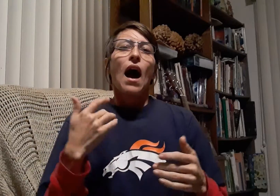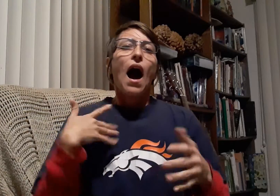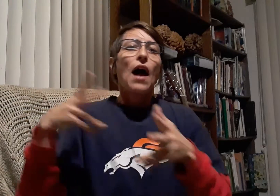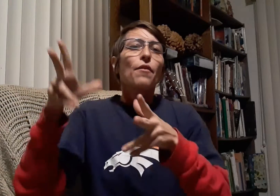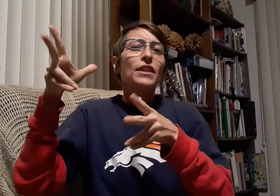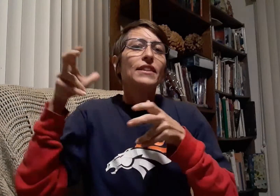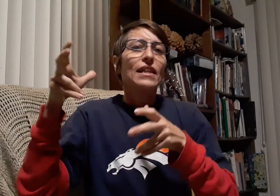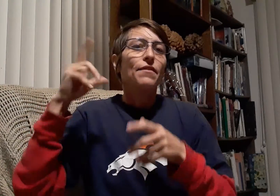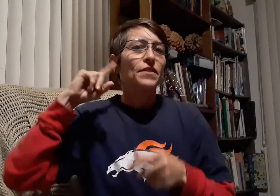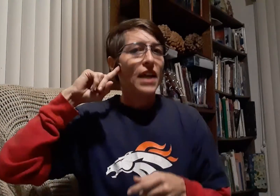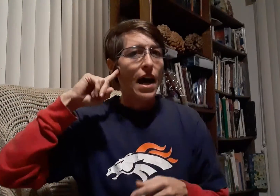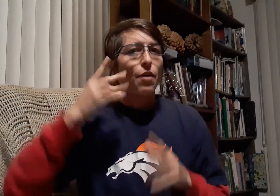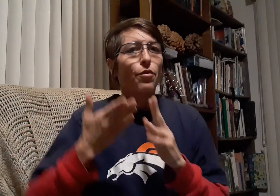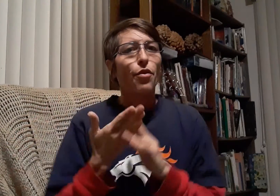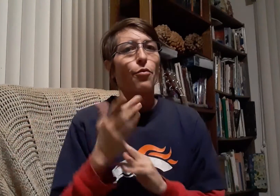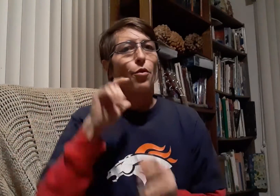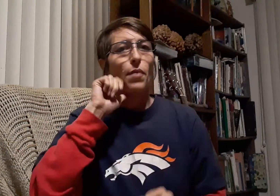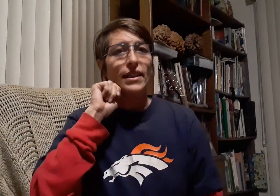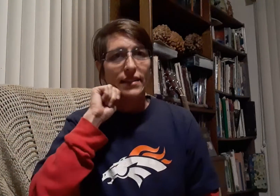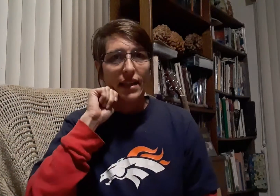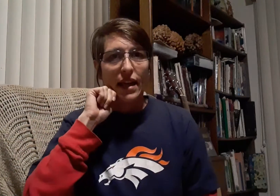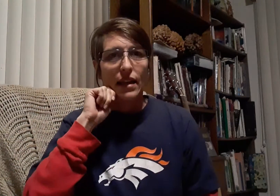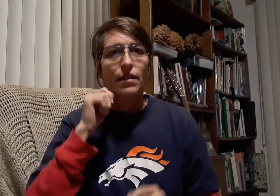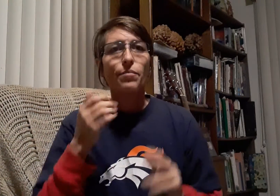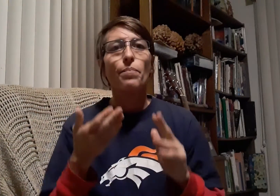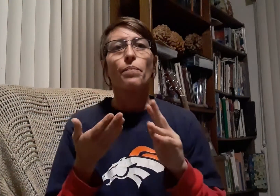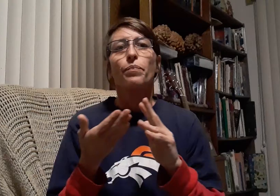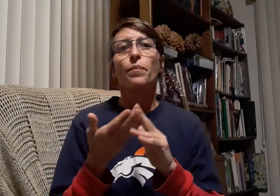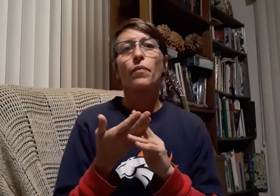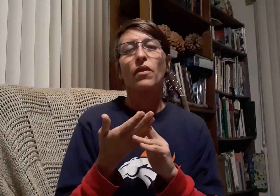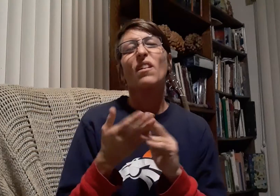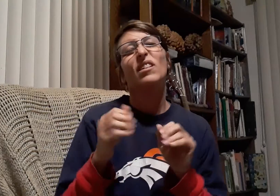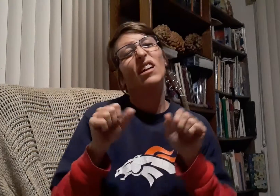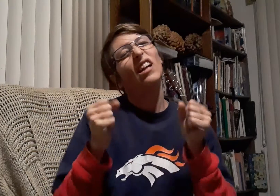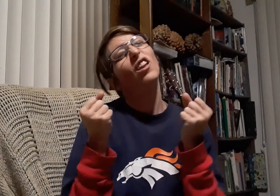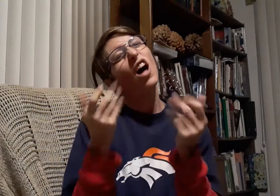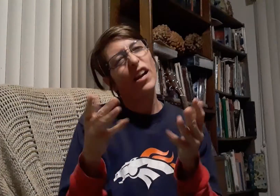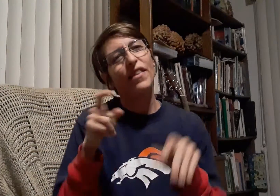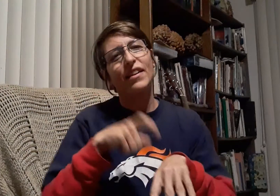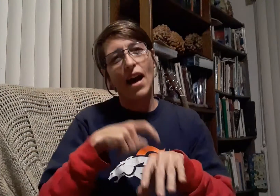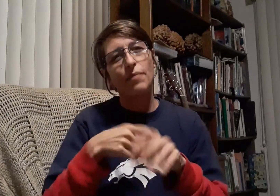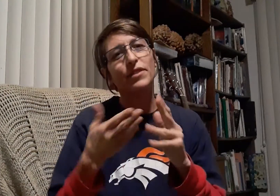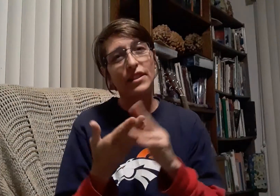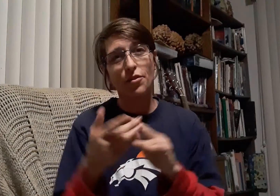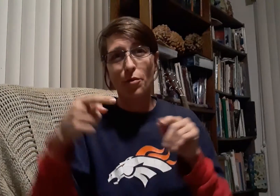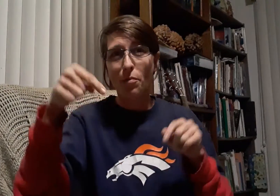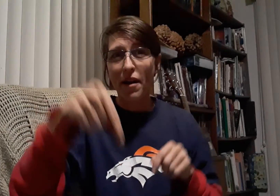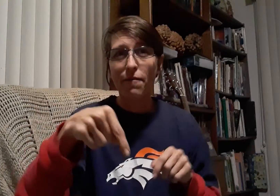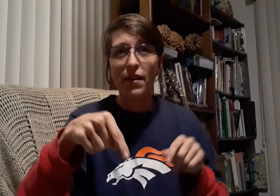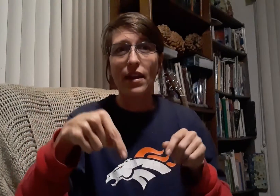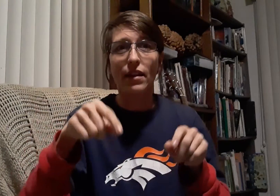I receive sounds through my skin. A lot of the times that's through my feet.